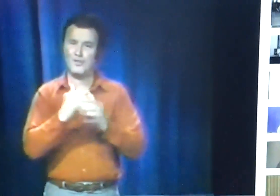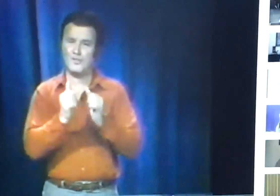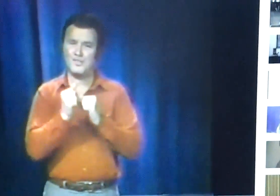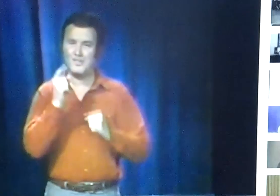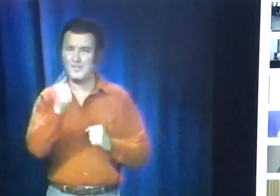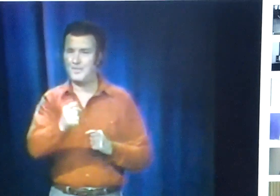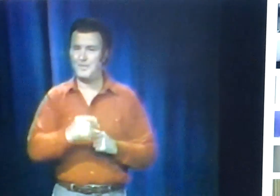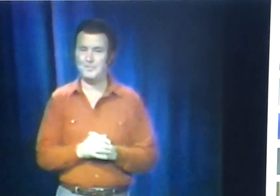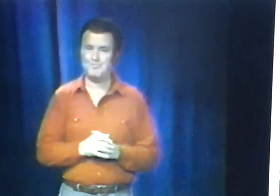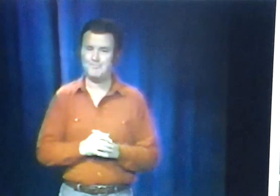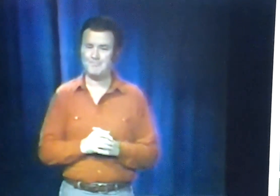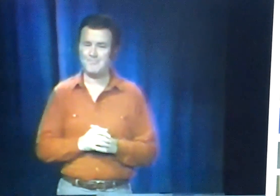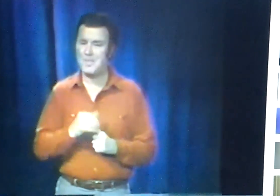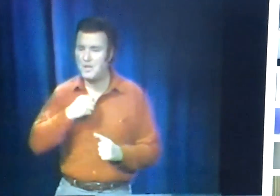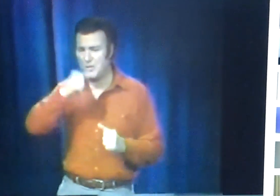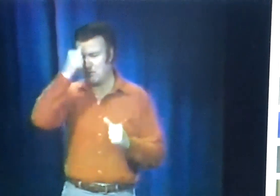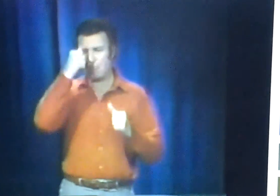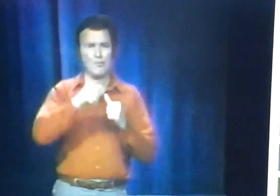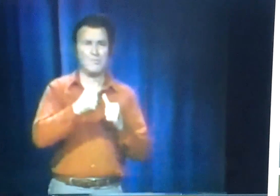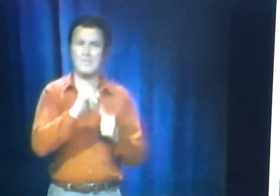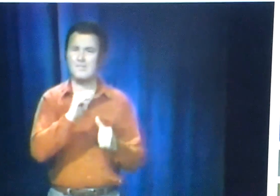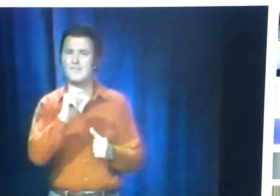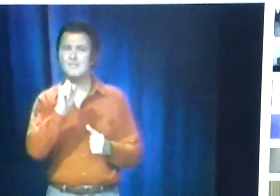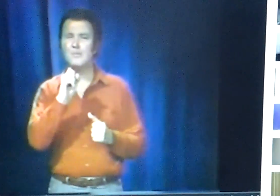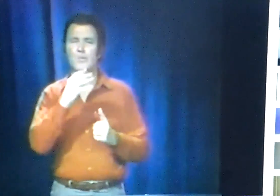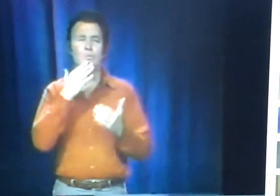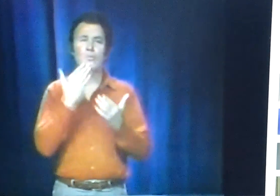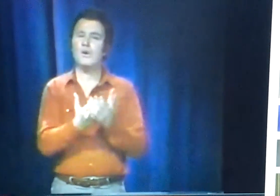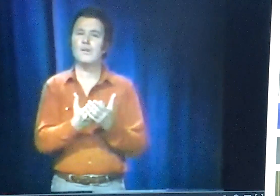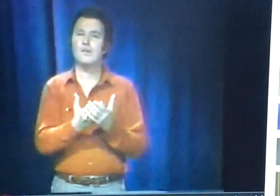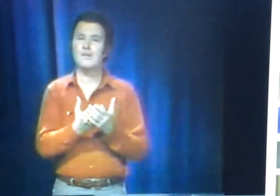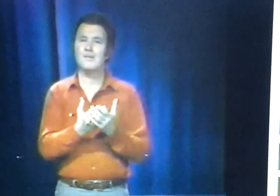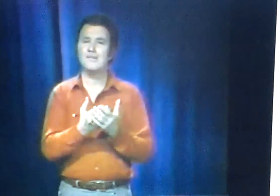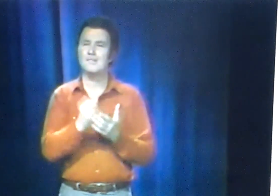I'm going to tell you a story that I want to share with you. I remember